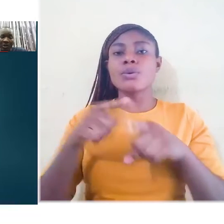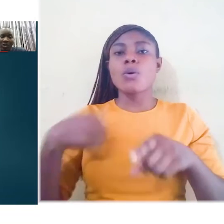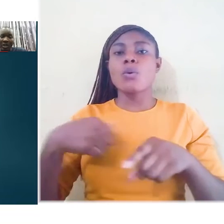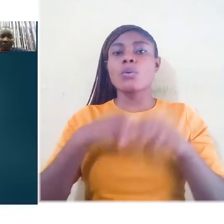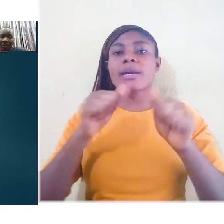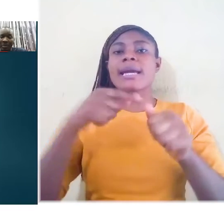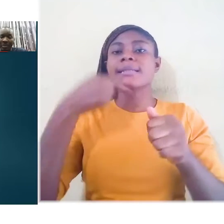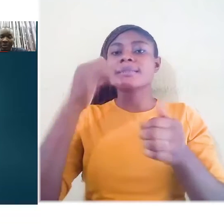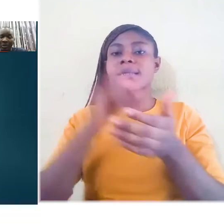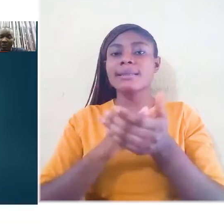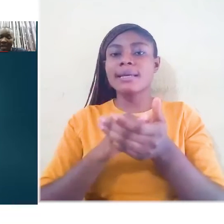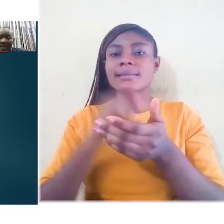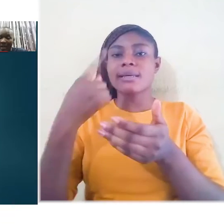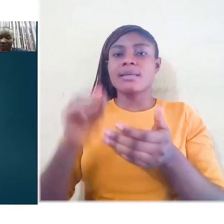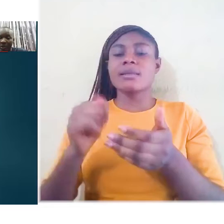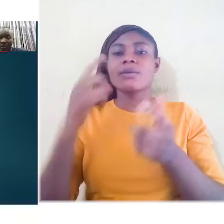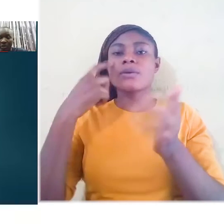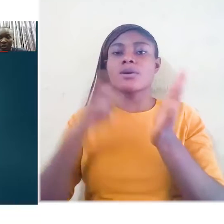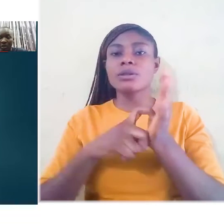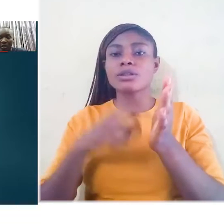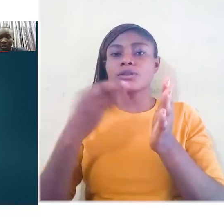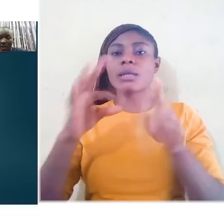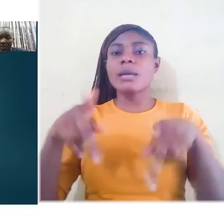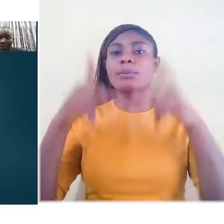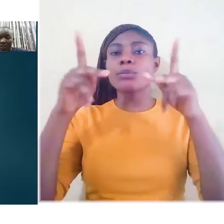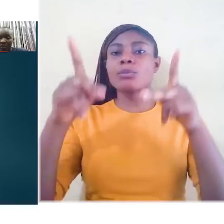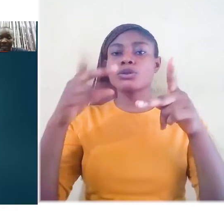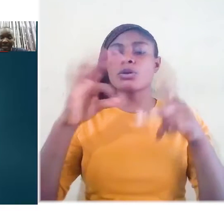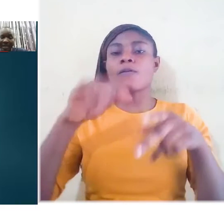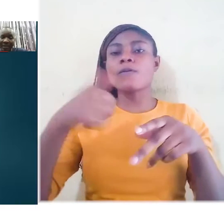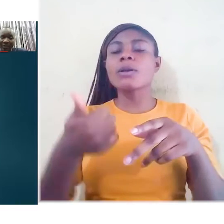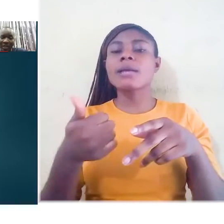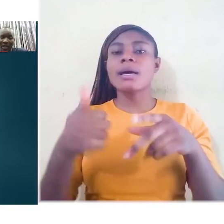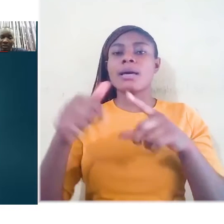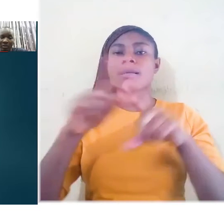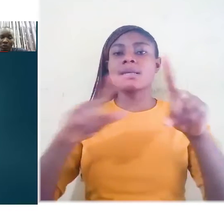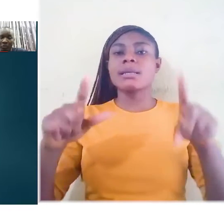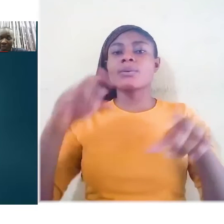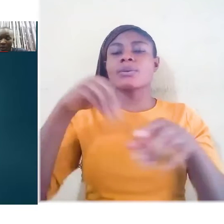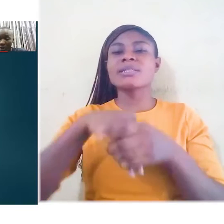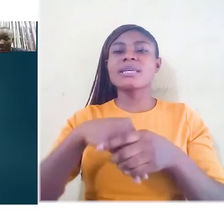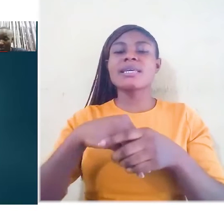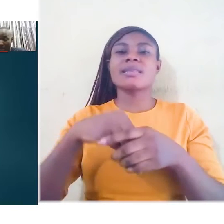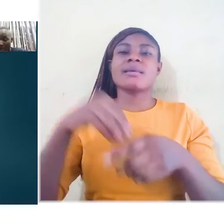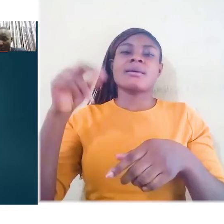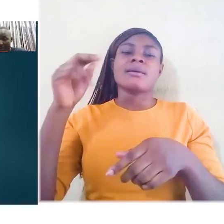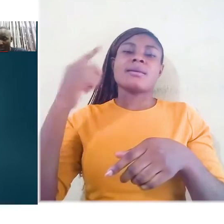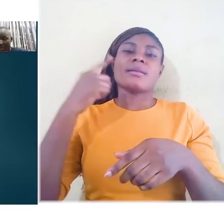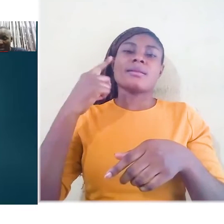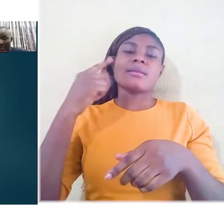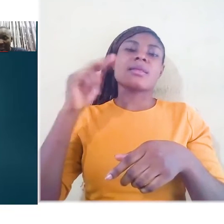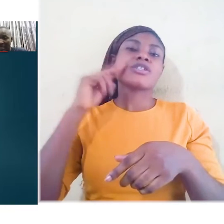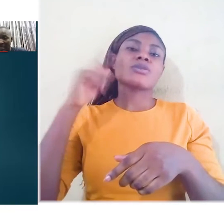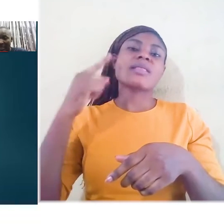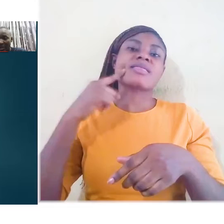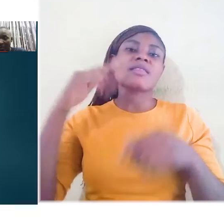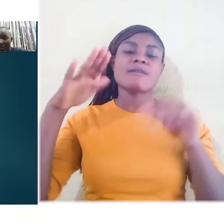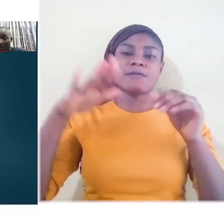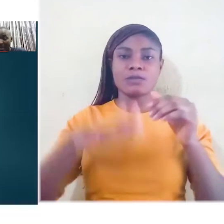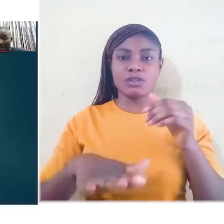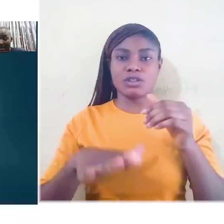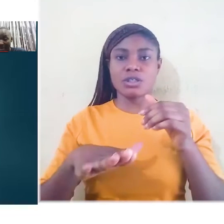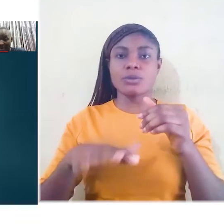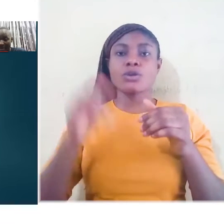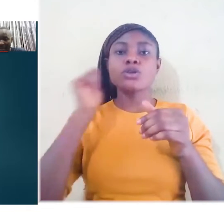the recognition and further promotion of sign language indigenous to Nigerian deaf child should be top priority, as this